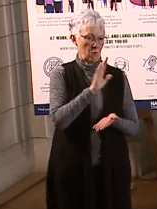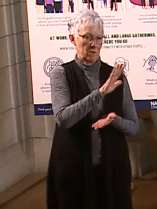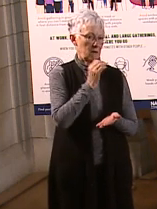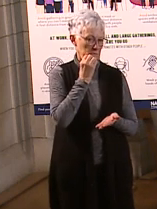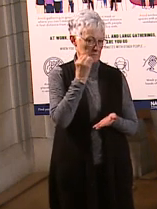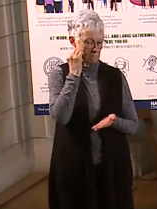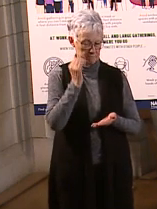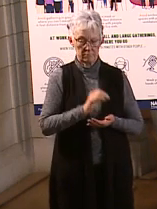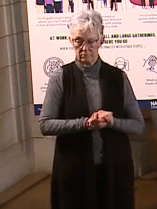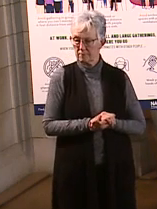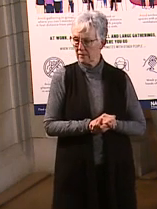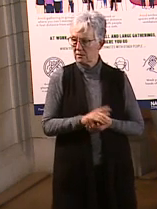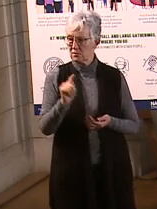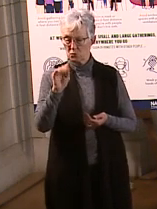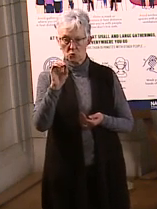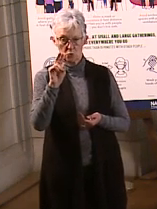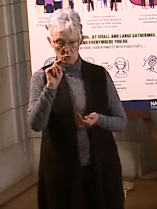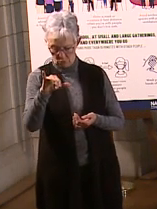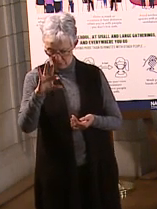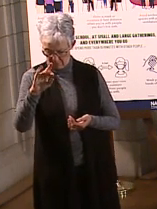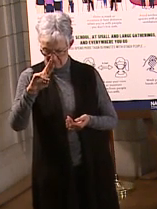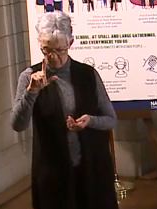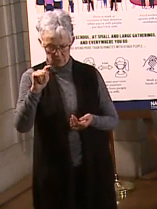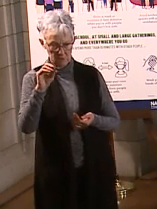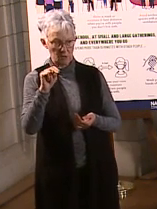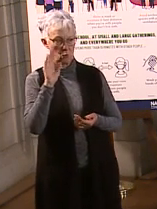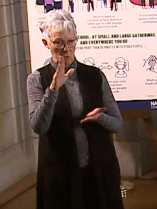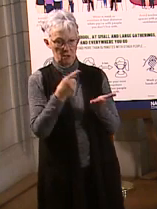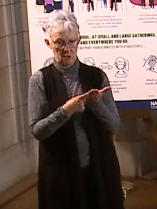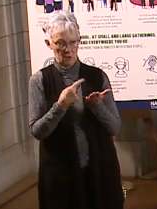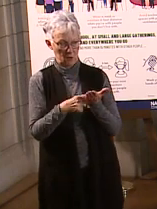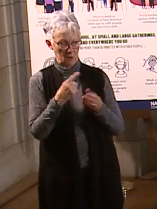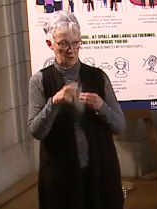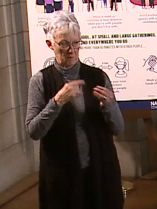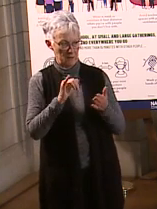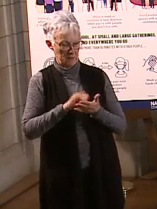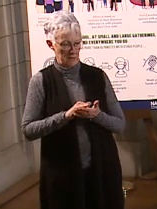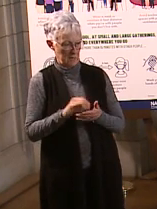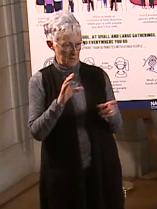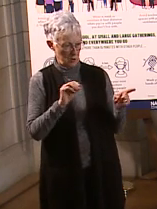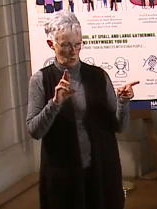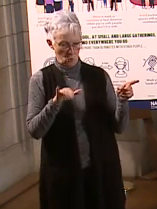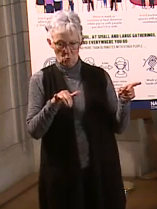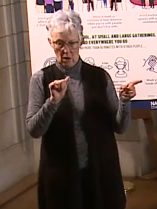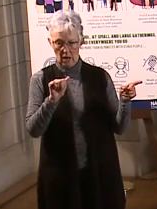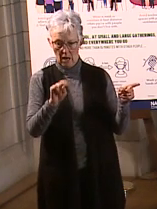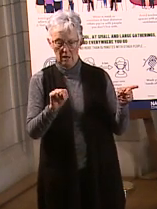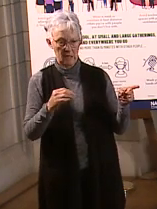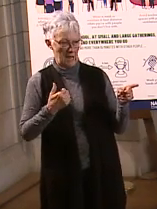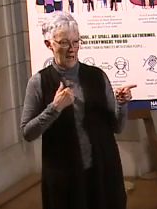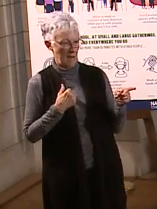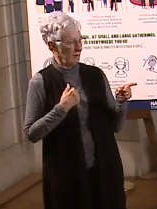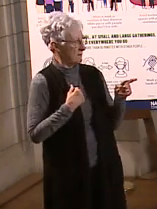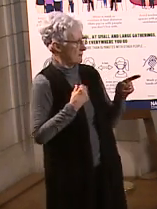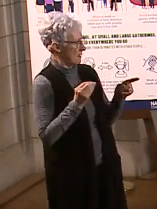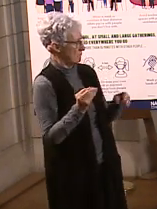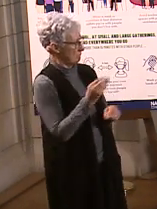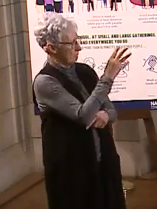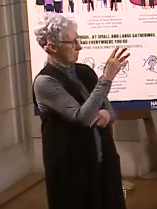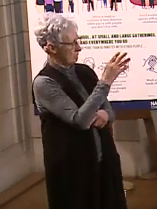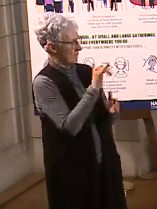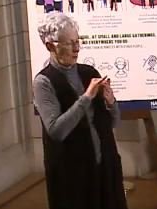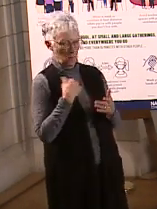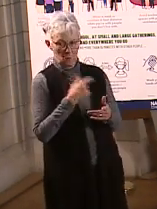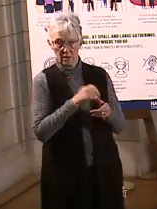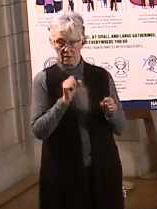to us a little bit more about that. So Tony, I'm going to have you come up, and I think Ryan, you're going to be able to demonstrate the tool here, so please come on up.